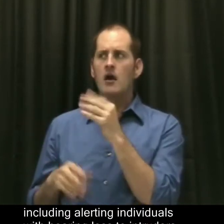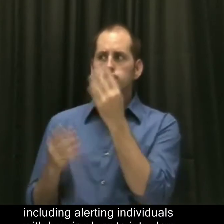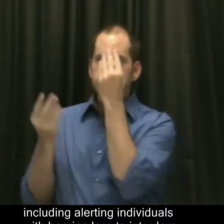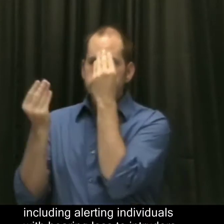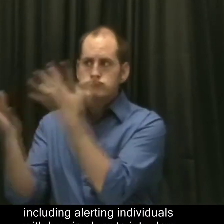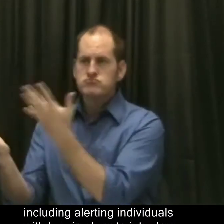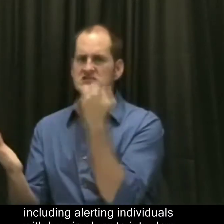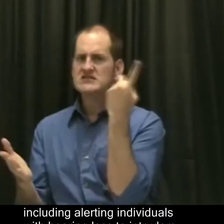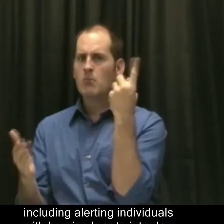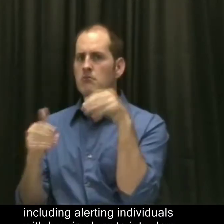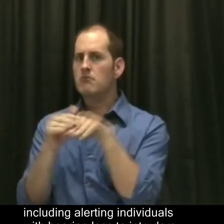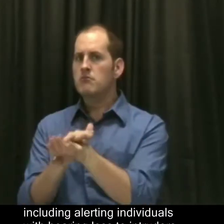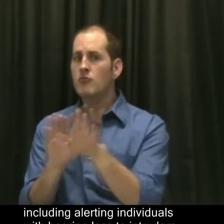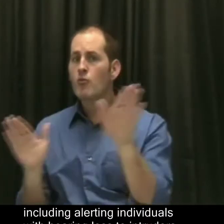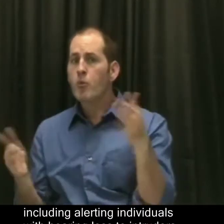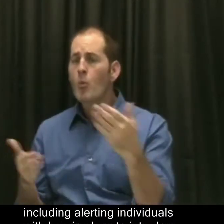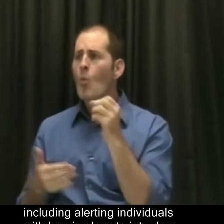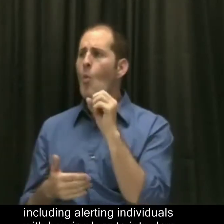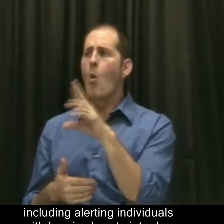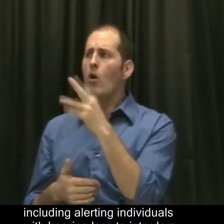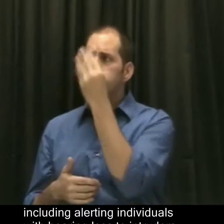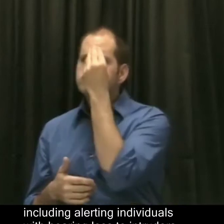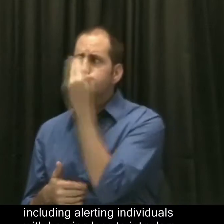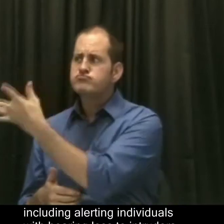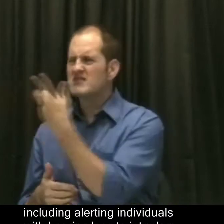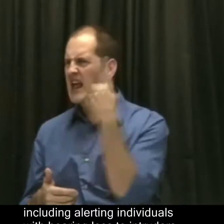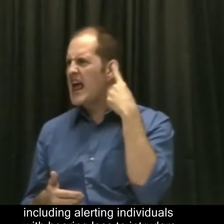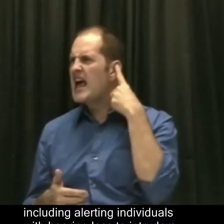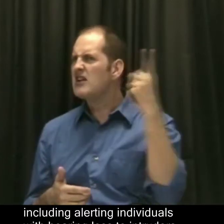alerting individuals with hearing loss to intruders or sounds.